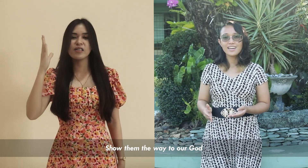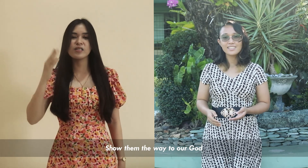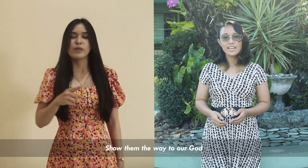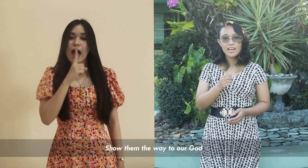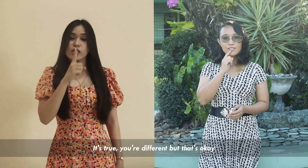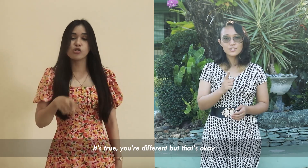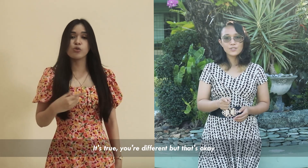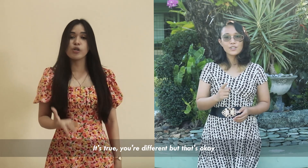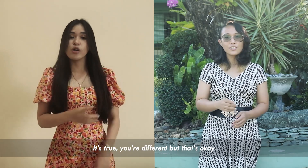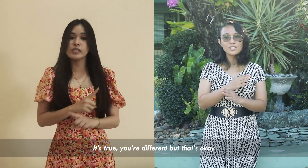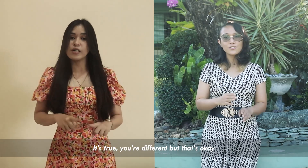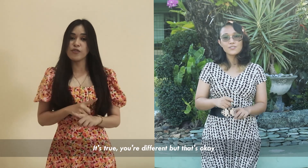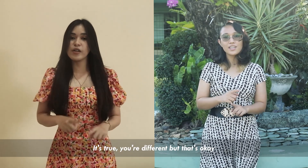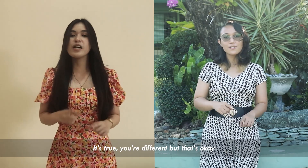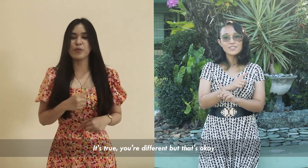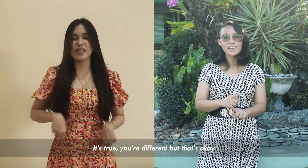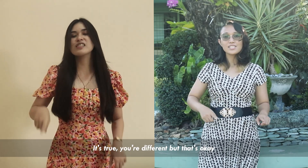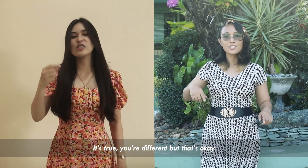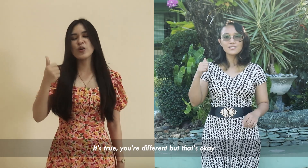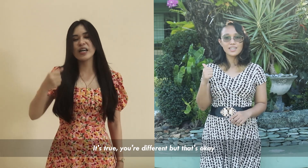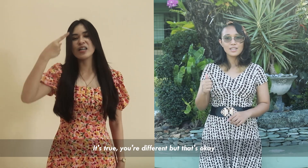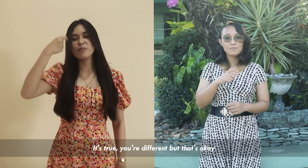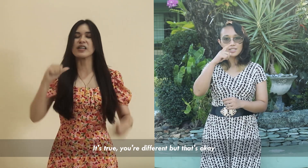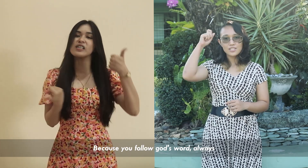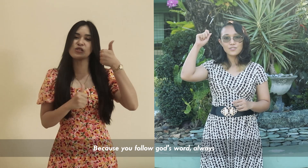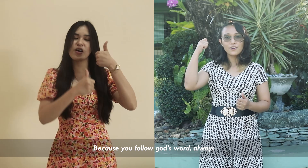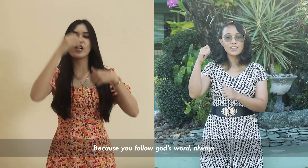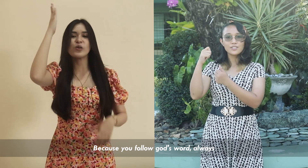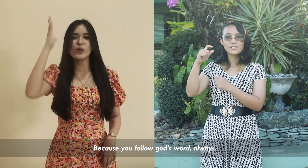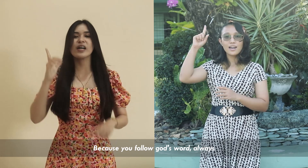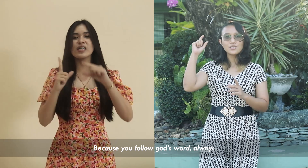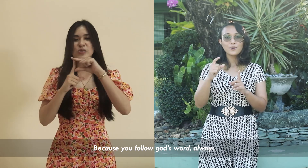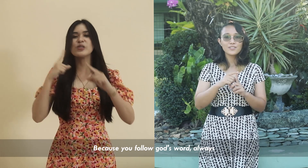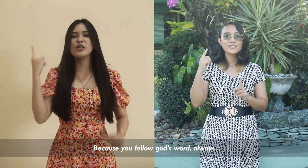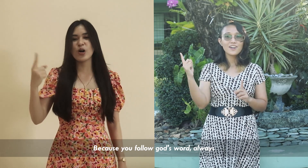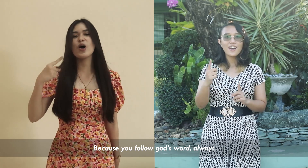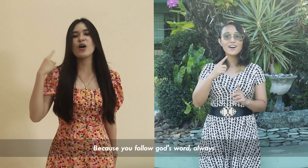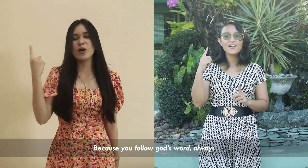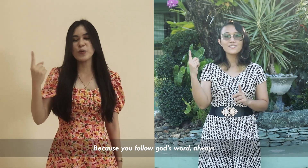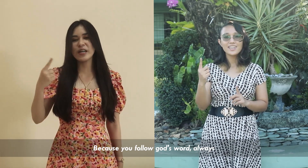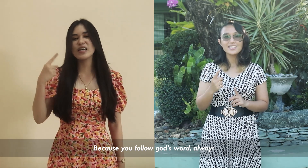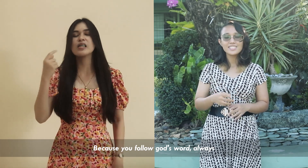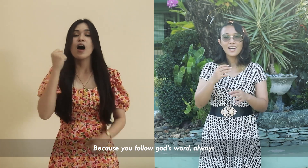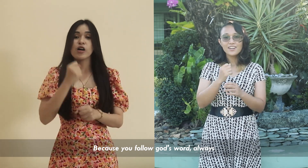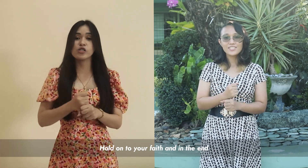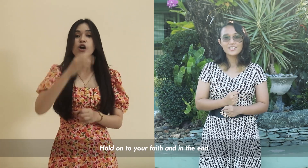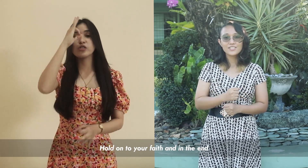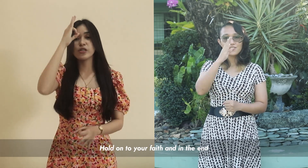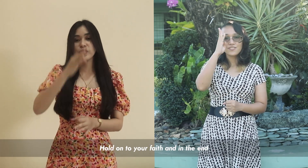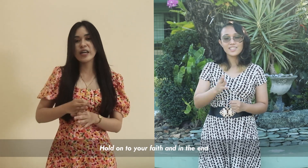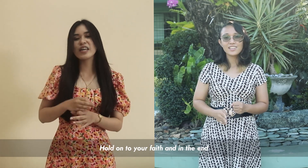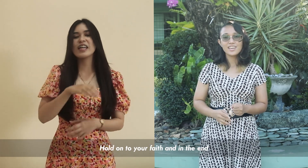God Cause you are different but that's okay Cause you follow God's prayer always